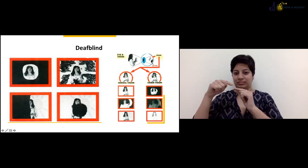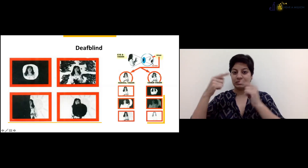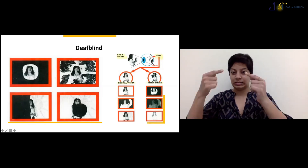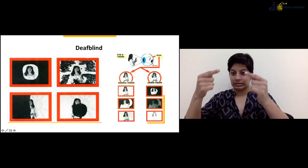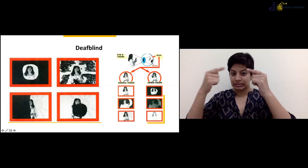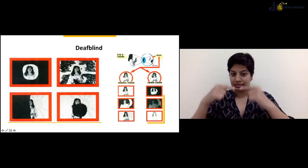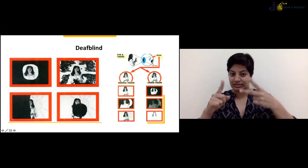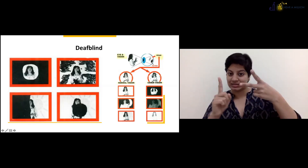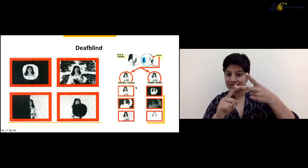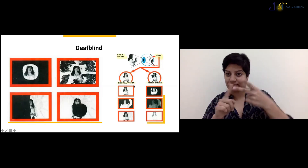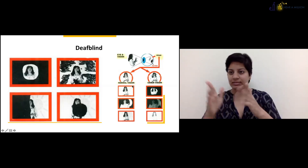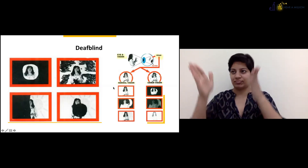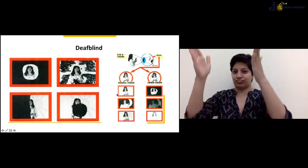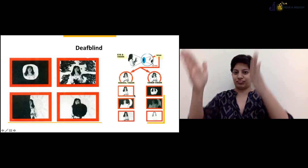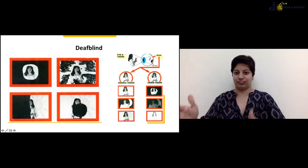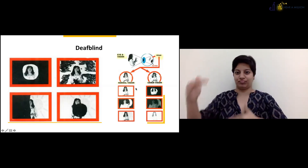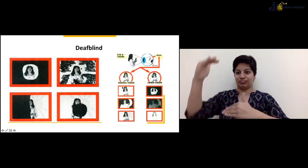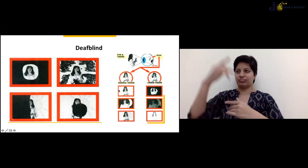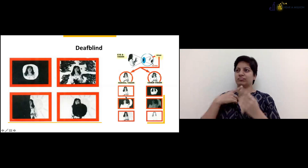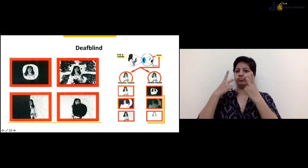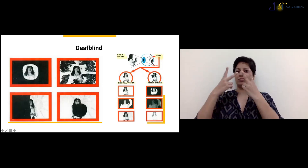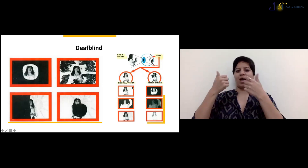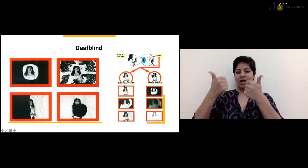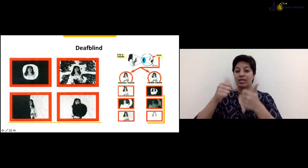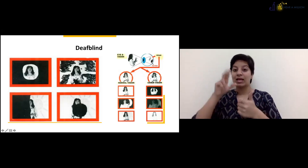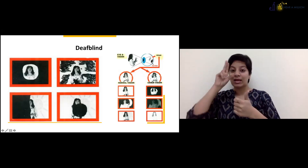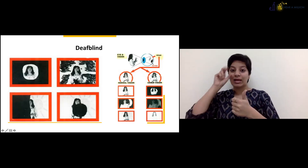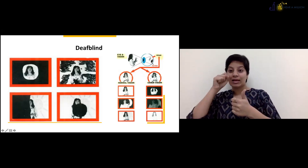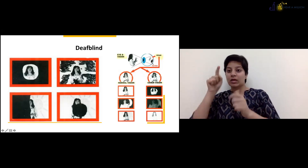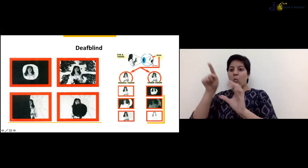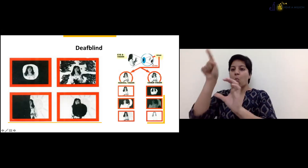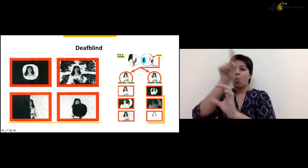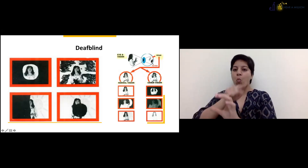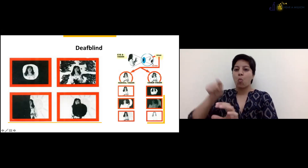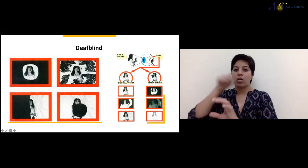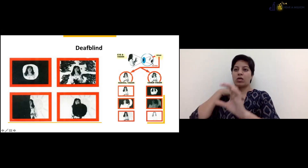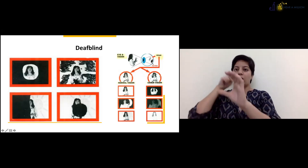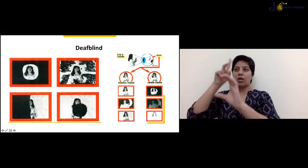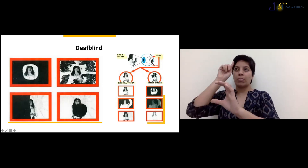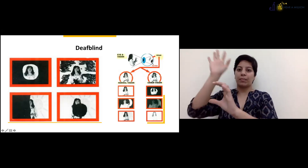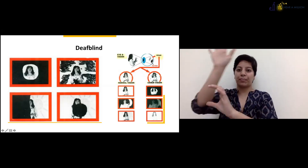brain. Asha vision. Asha vision. So as you will go in the second part, second